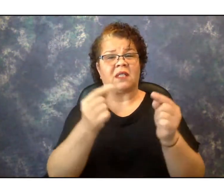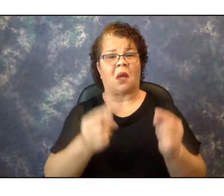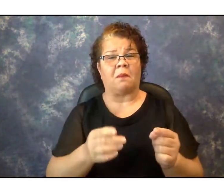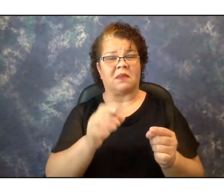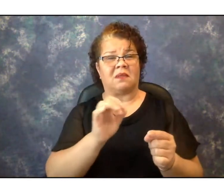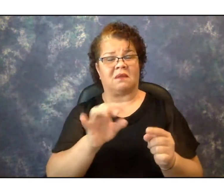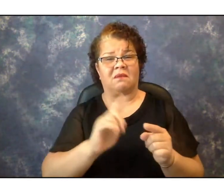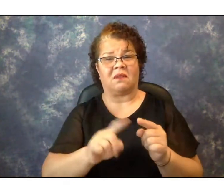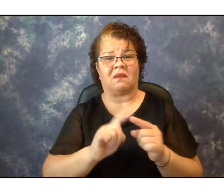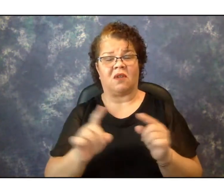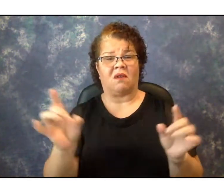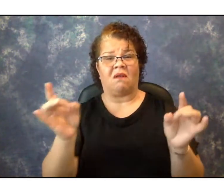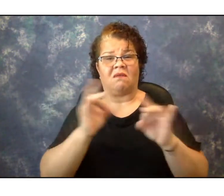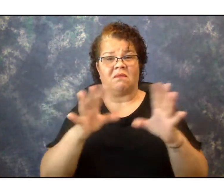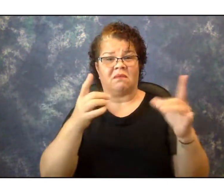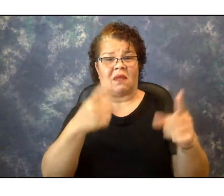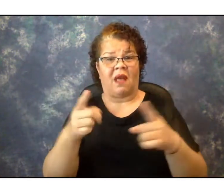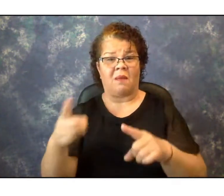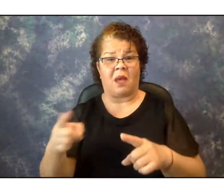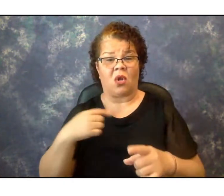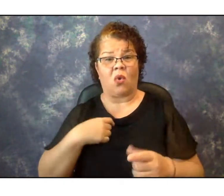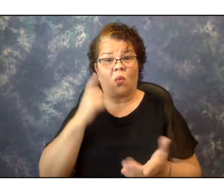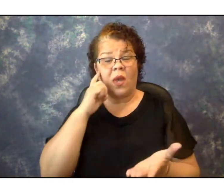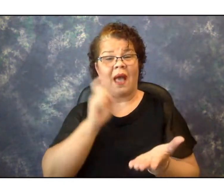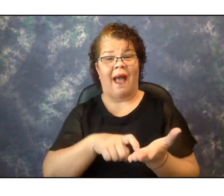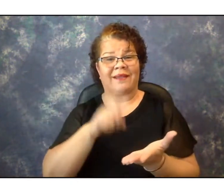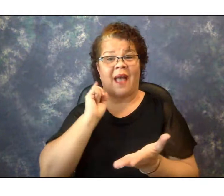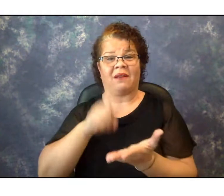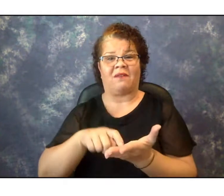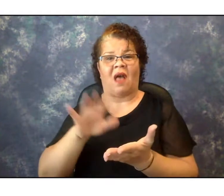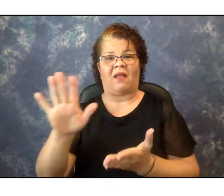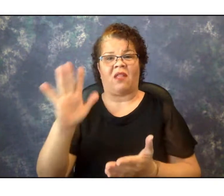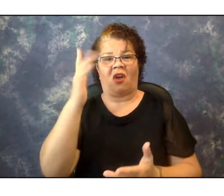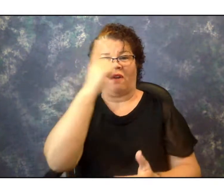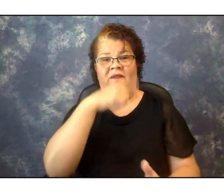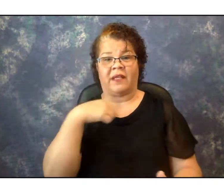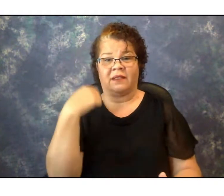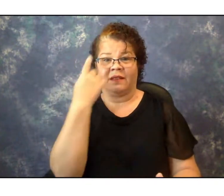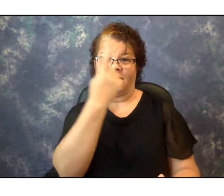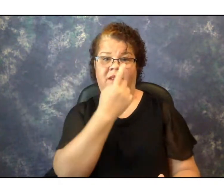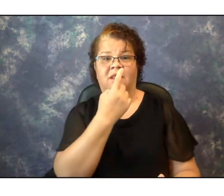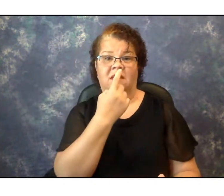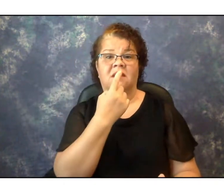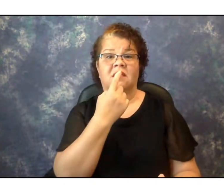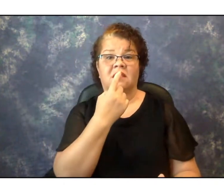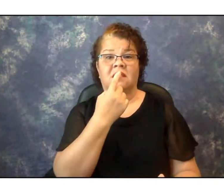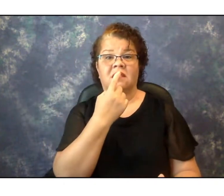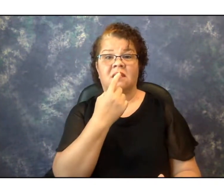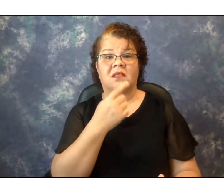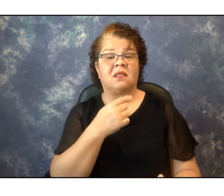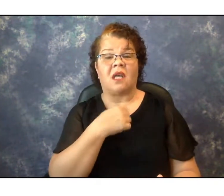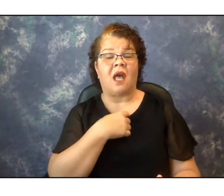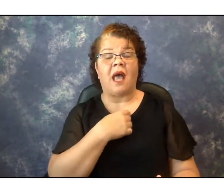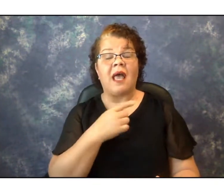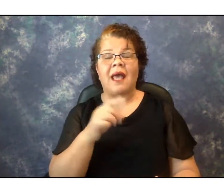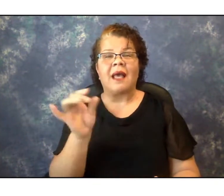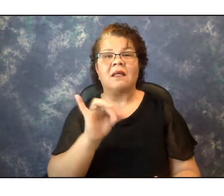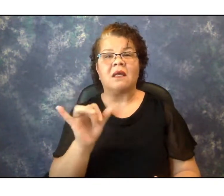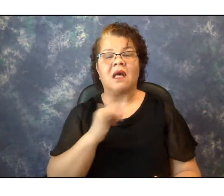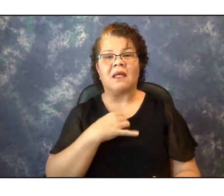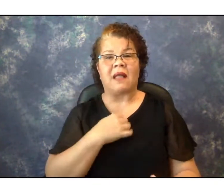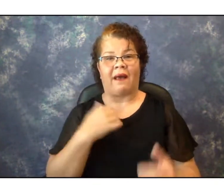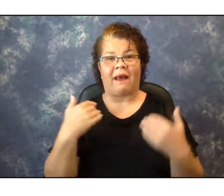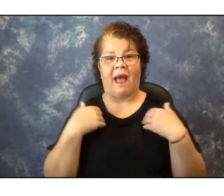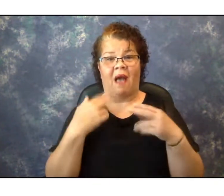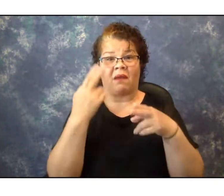identify most of them just by Mm, face. mm. This is a roll call one never wants to have happen. And